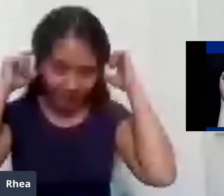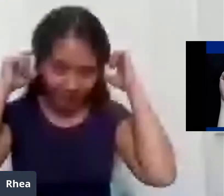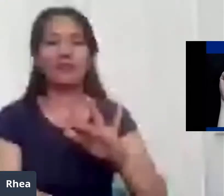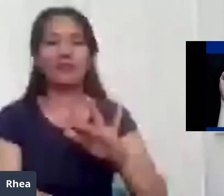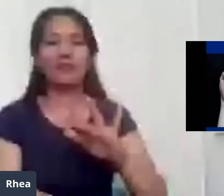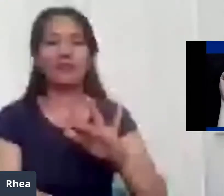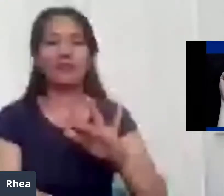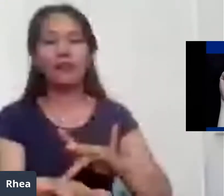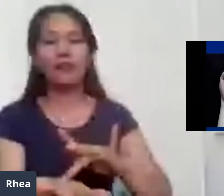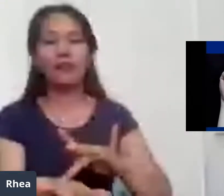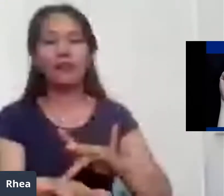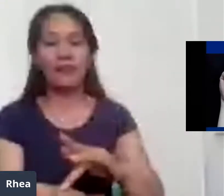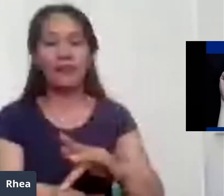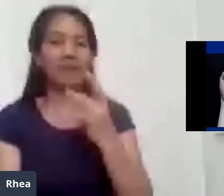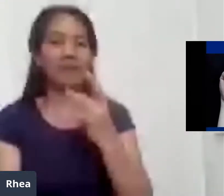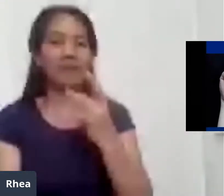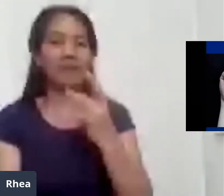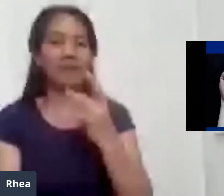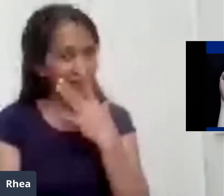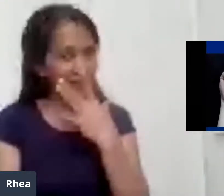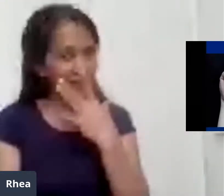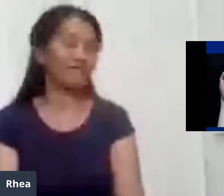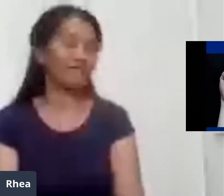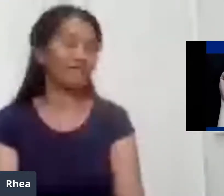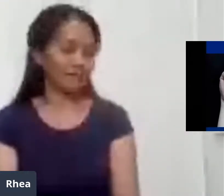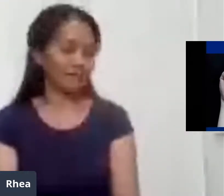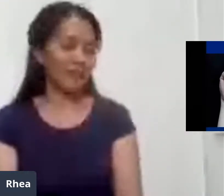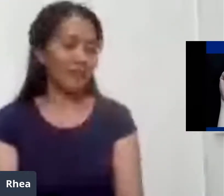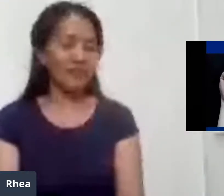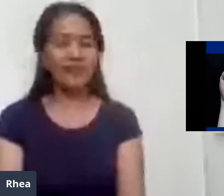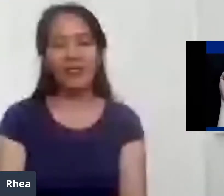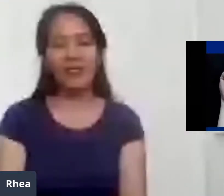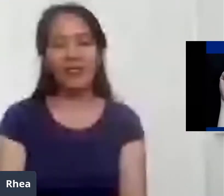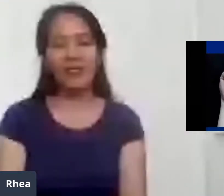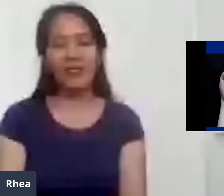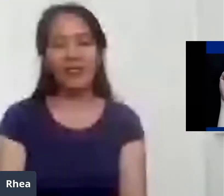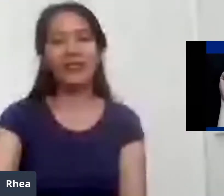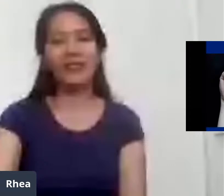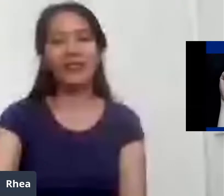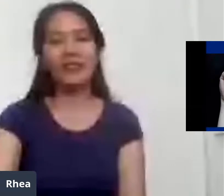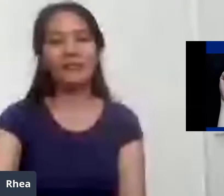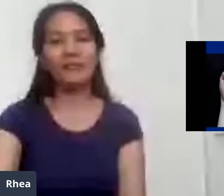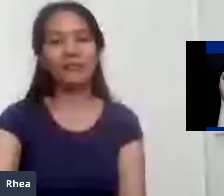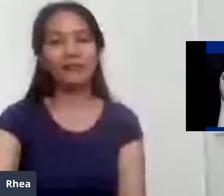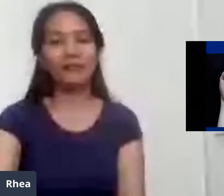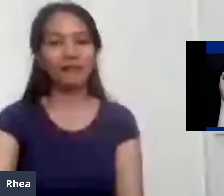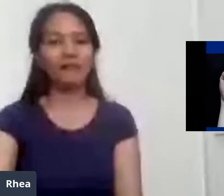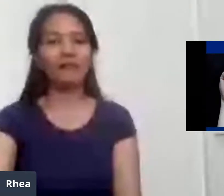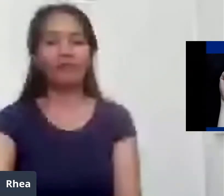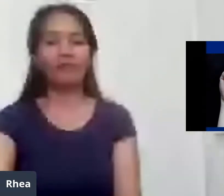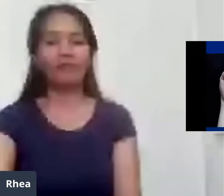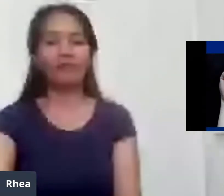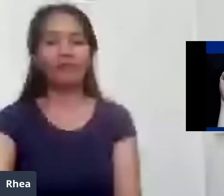mask and medicine. Next, for letter